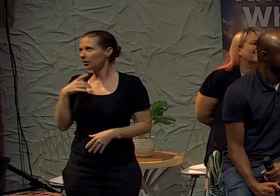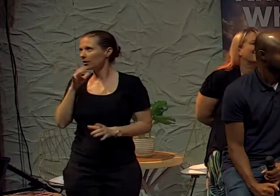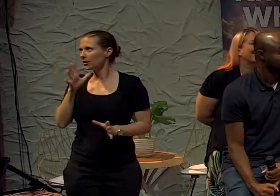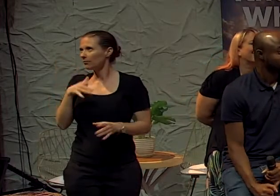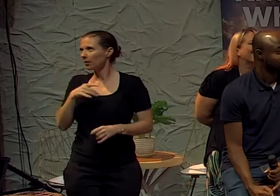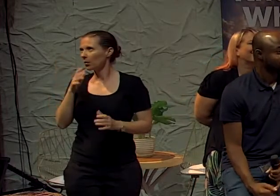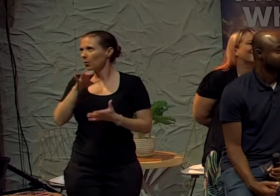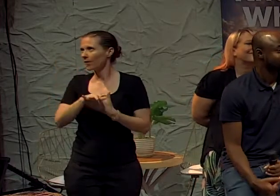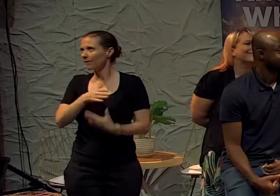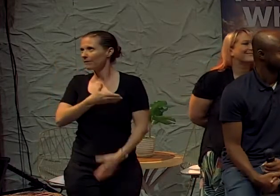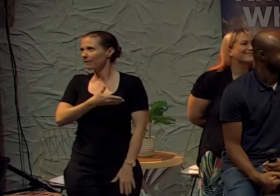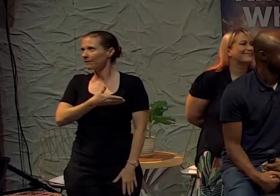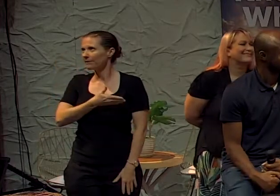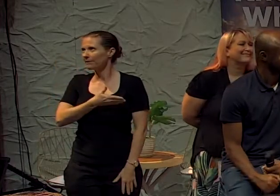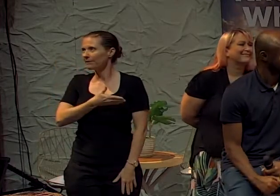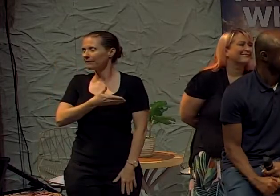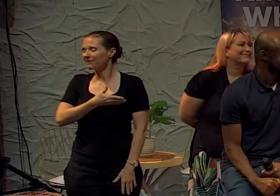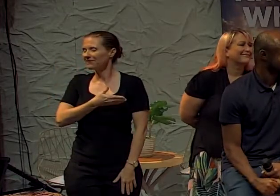well,